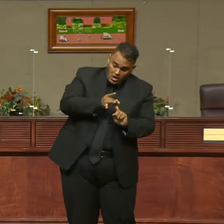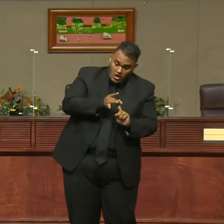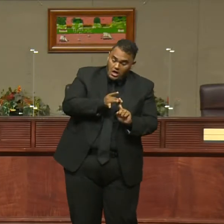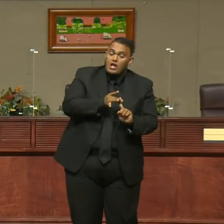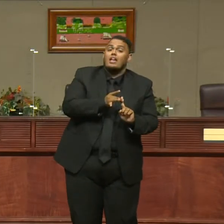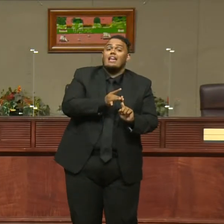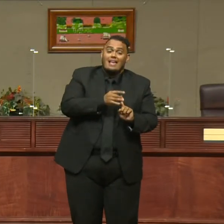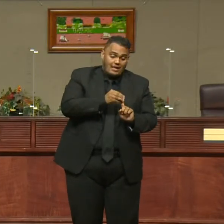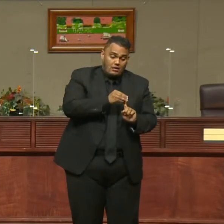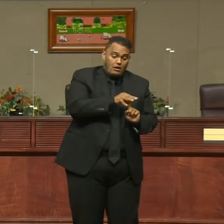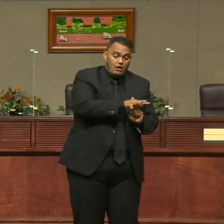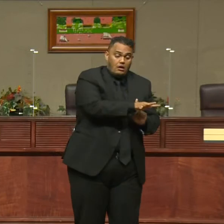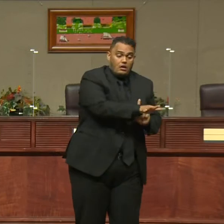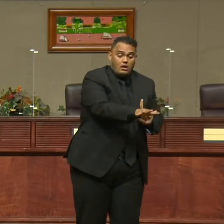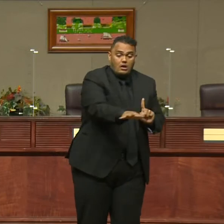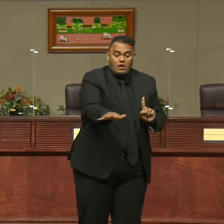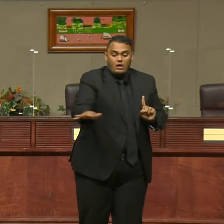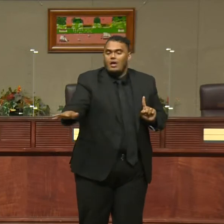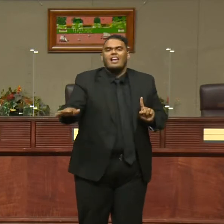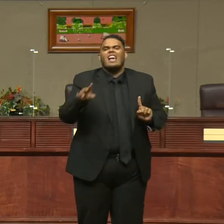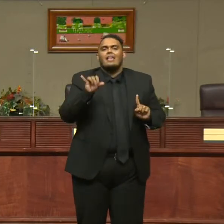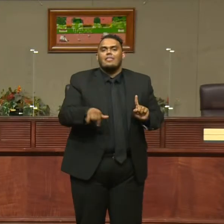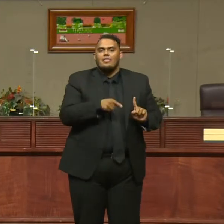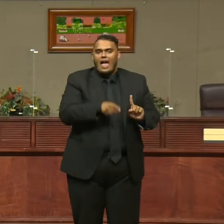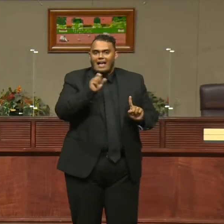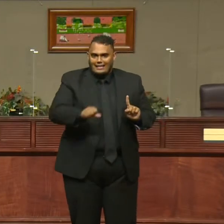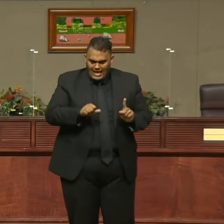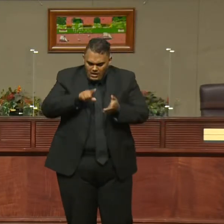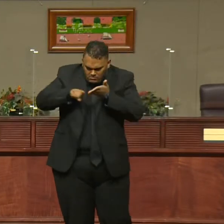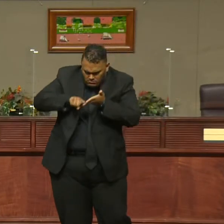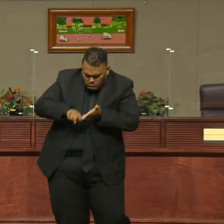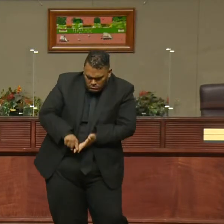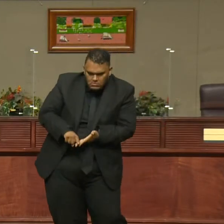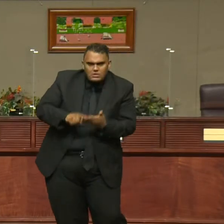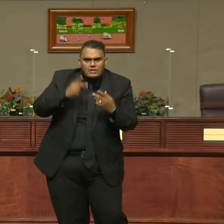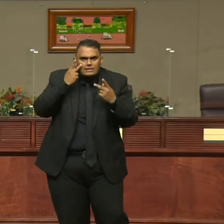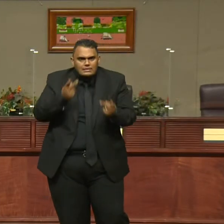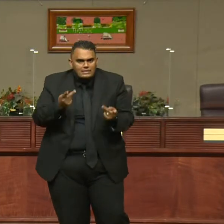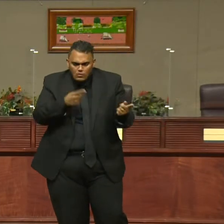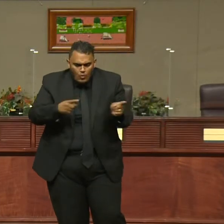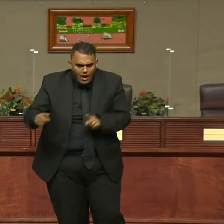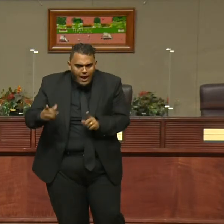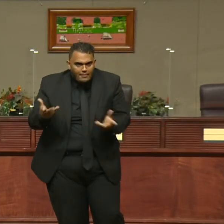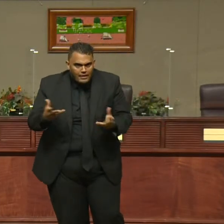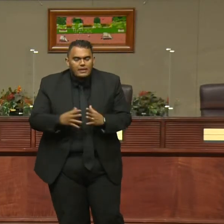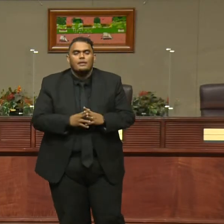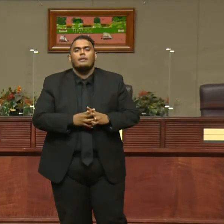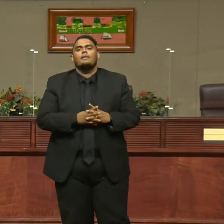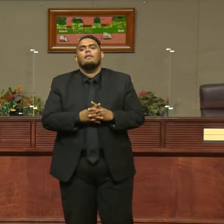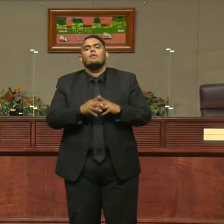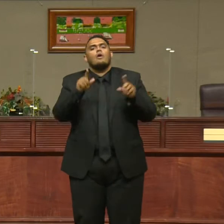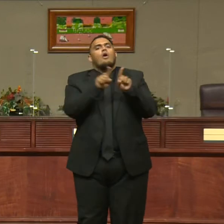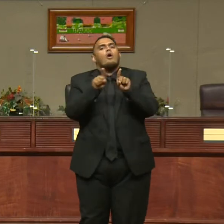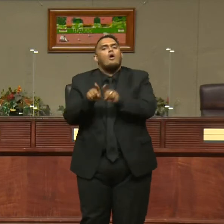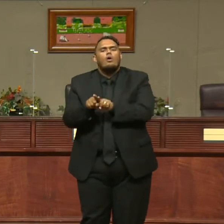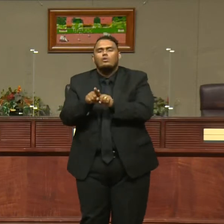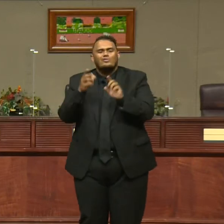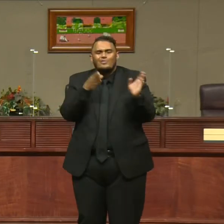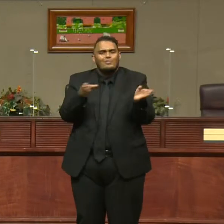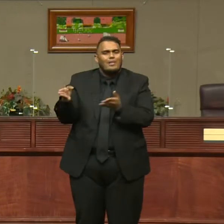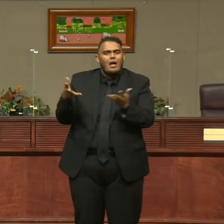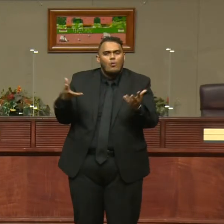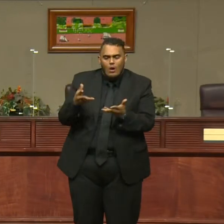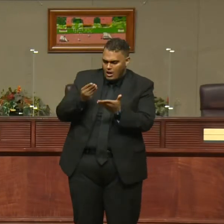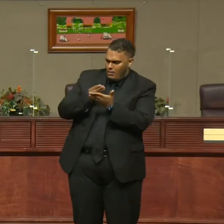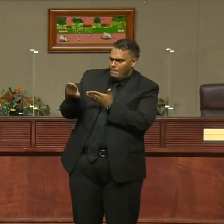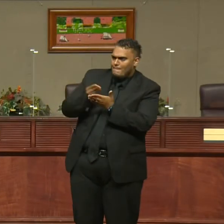some principals in the past. We didn't have the resources, now we have it. The idea is also to purchase some rapid testing